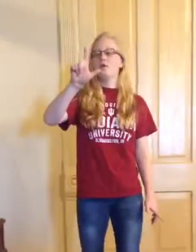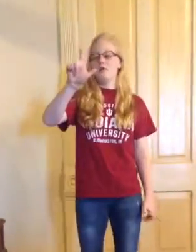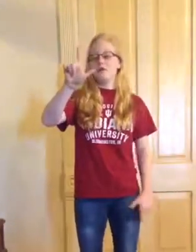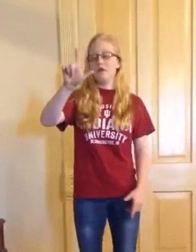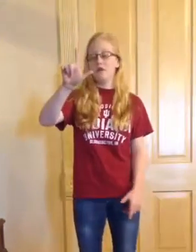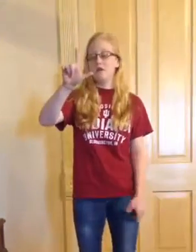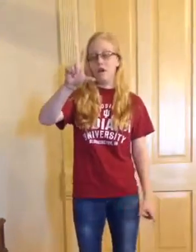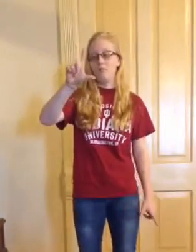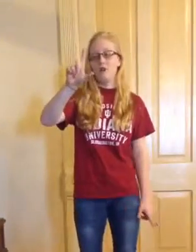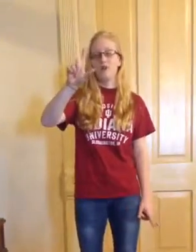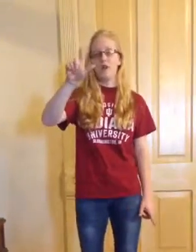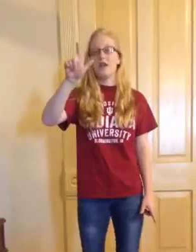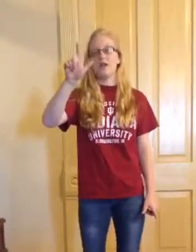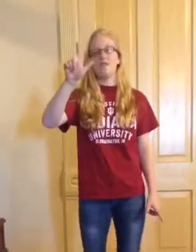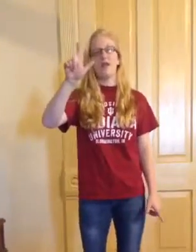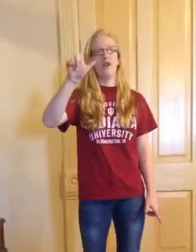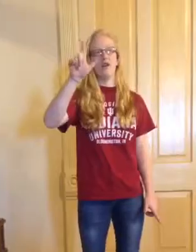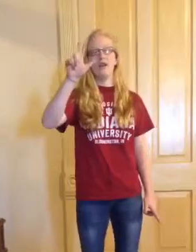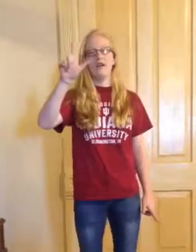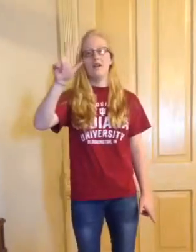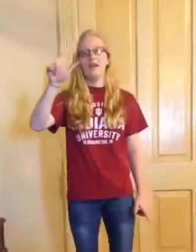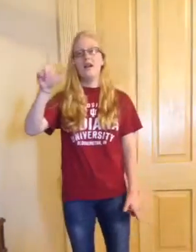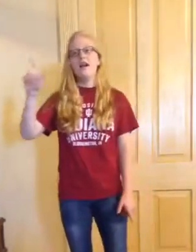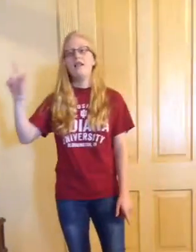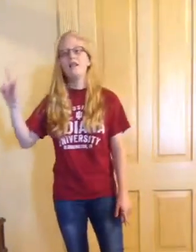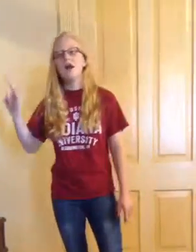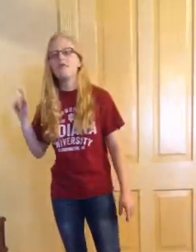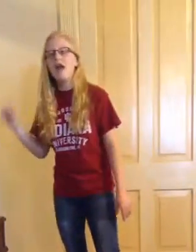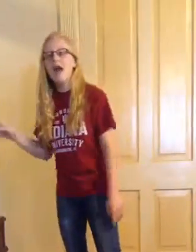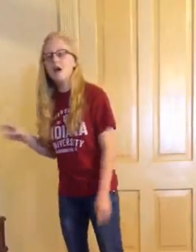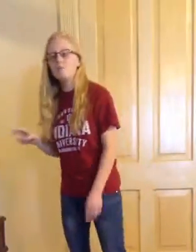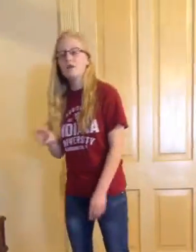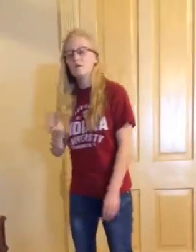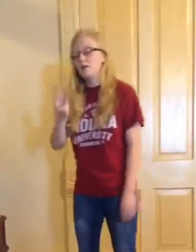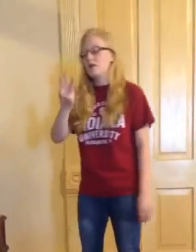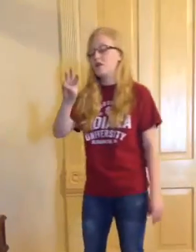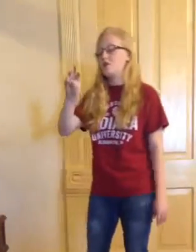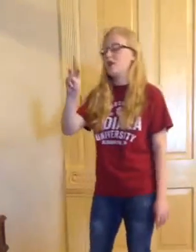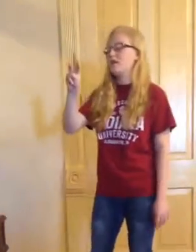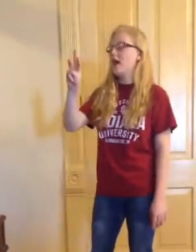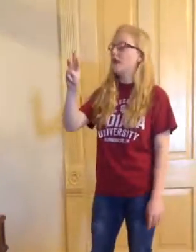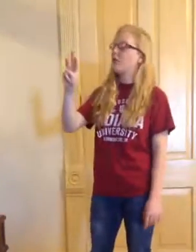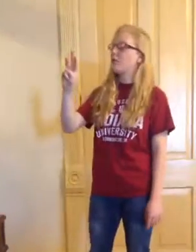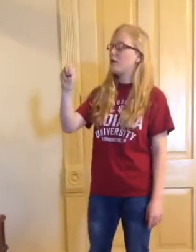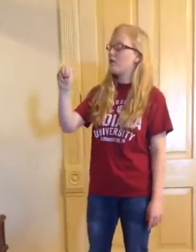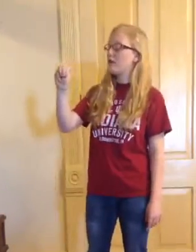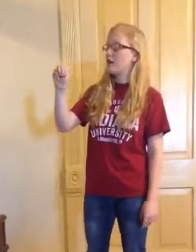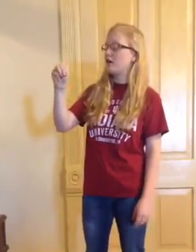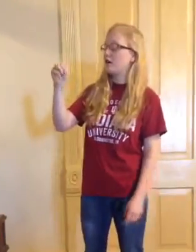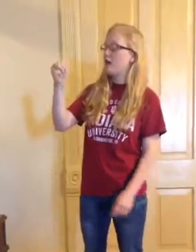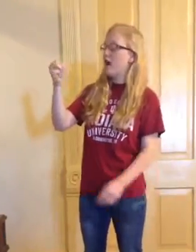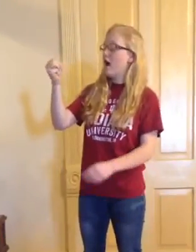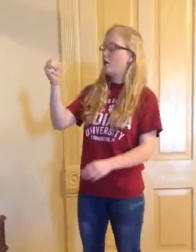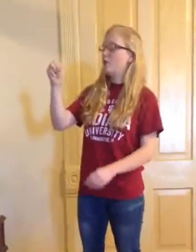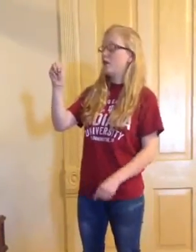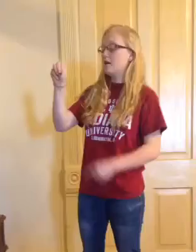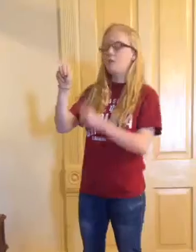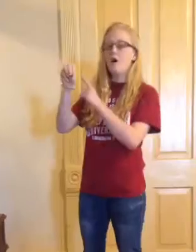with your thumb and your index finger. And then you have M, which you take your 3 fingers and put them over